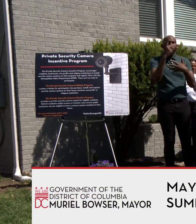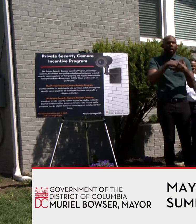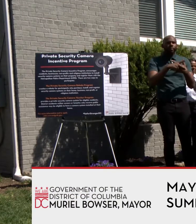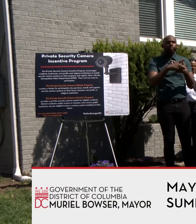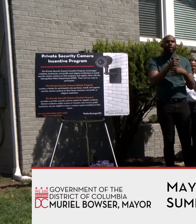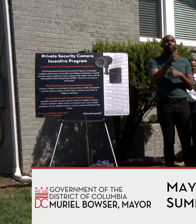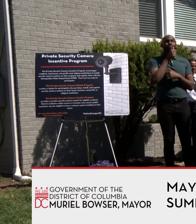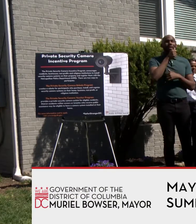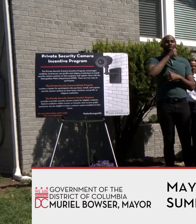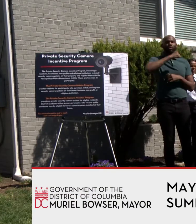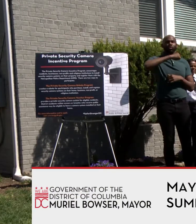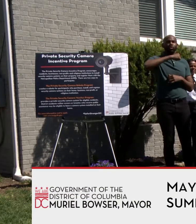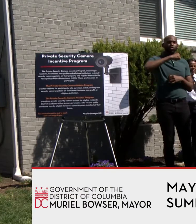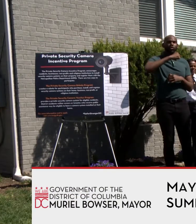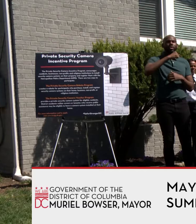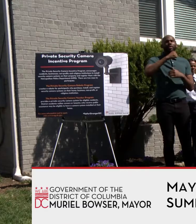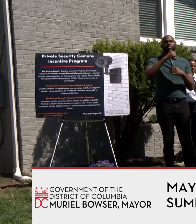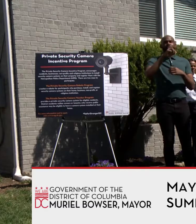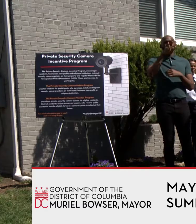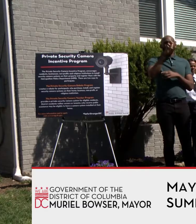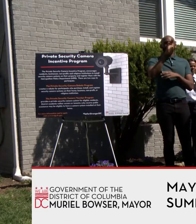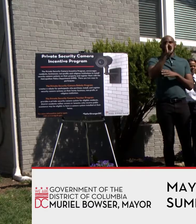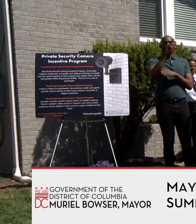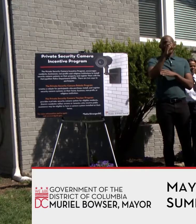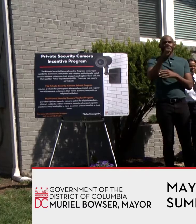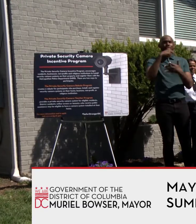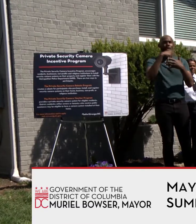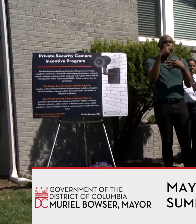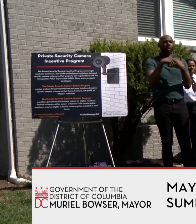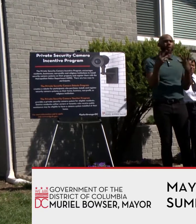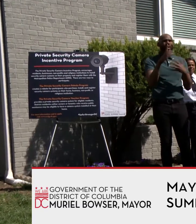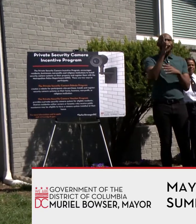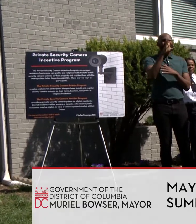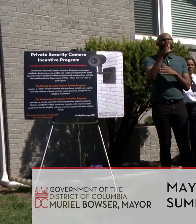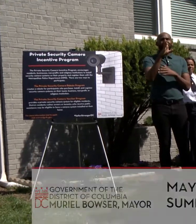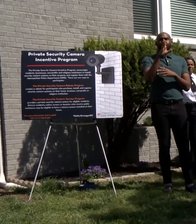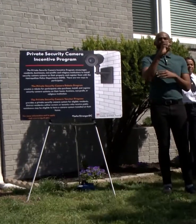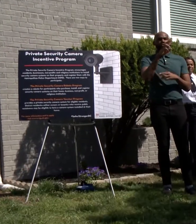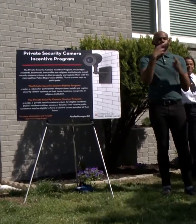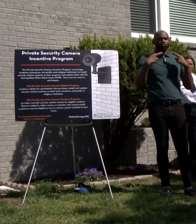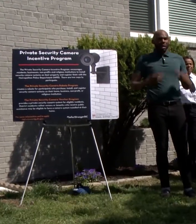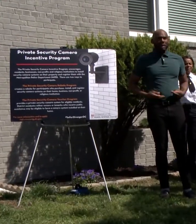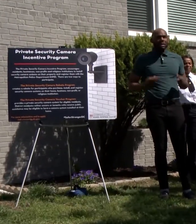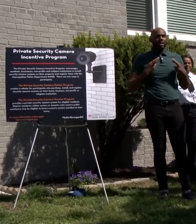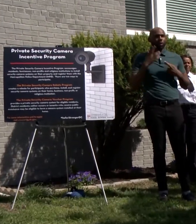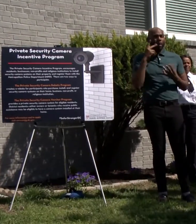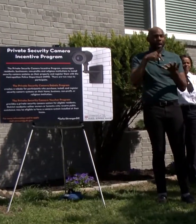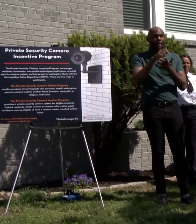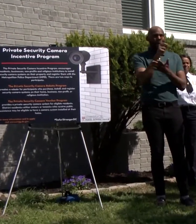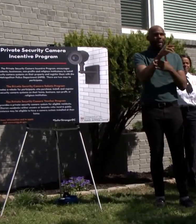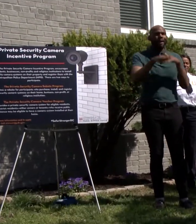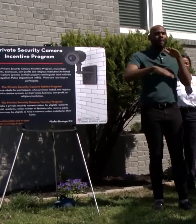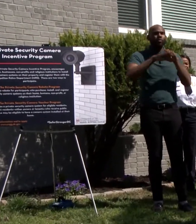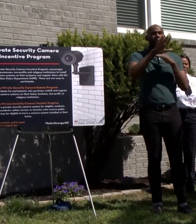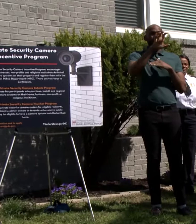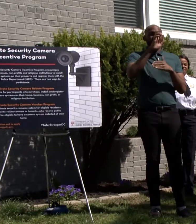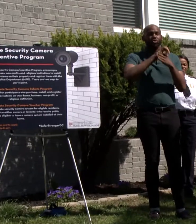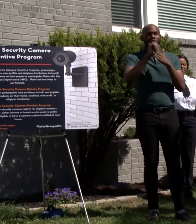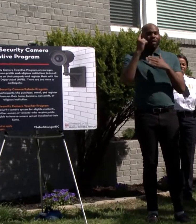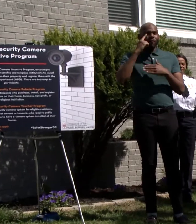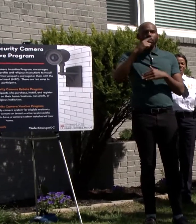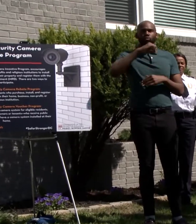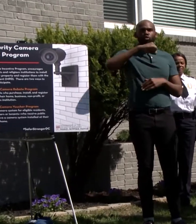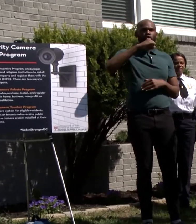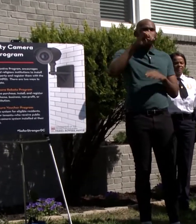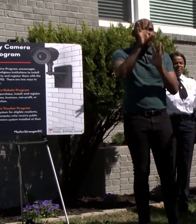the Private Security Camera Rebate Program, where DC residents can be reimbursed up to $500 for the purchase of private security cameras